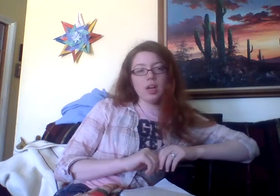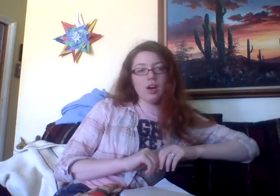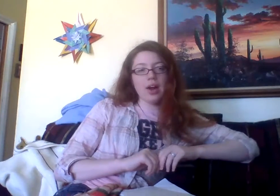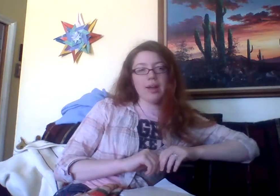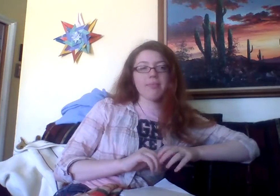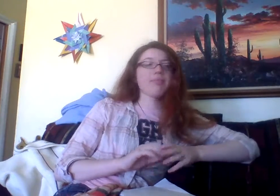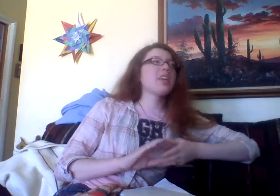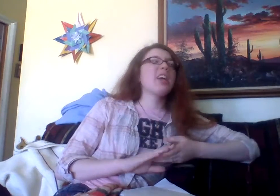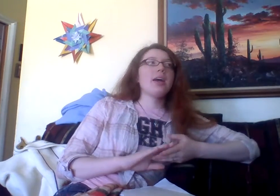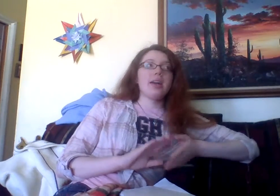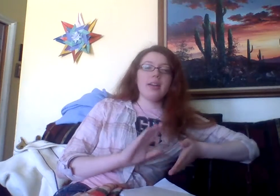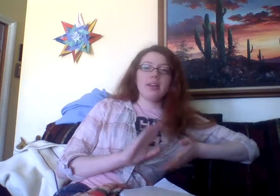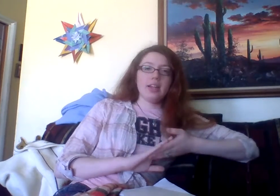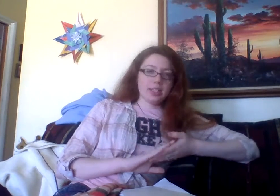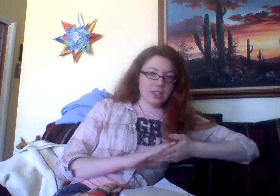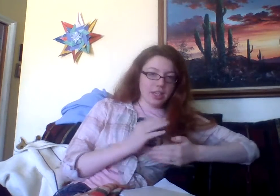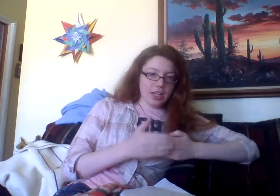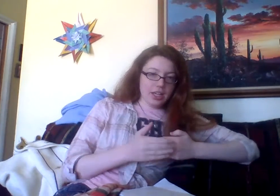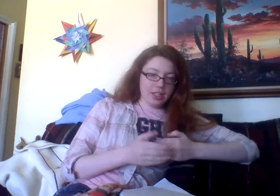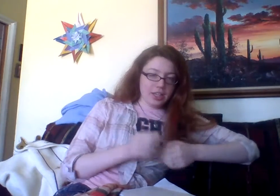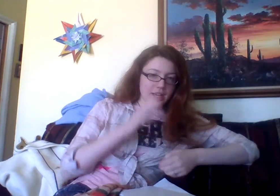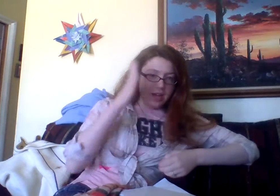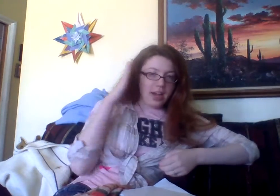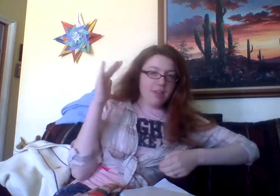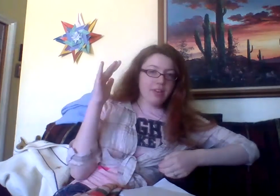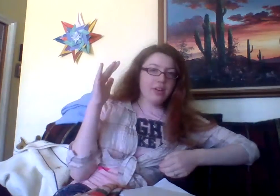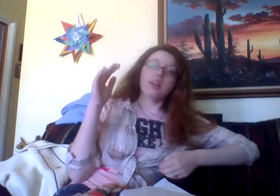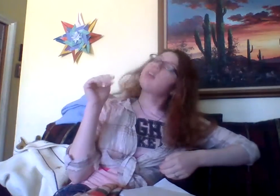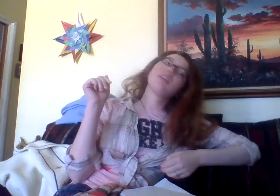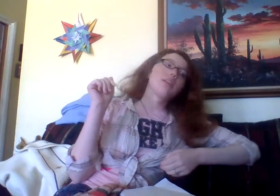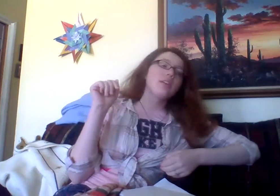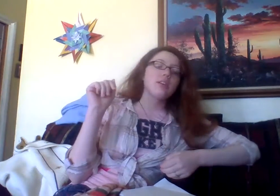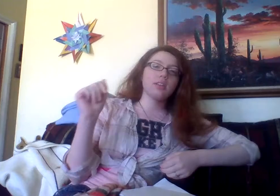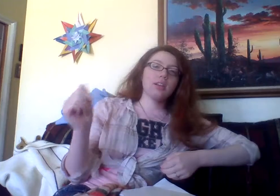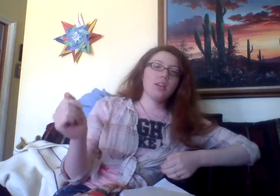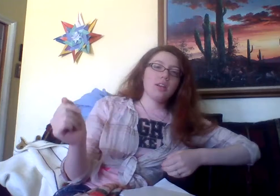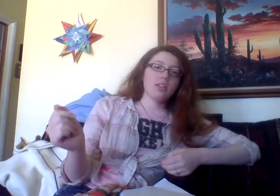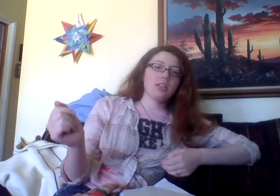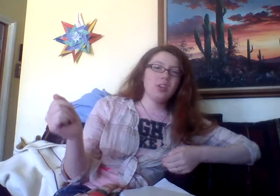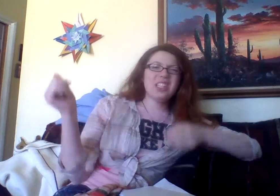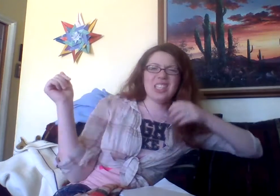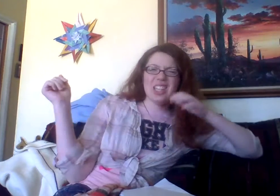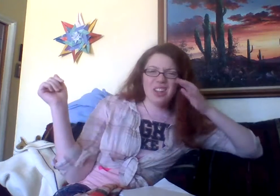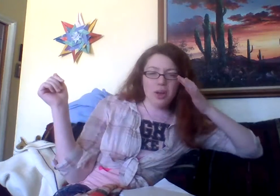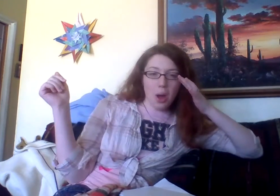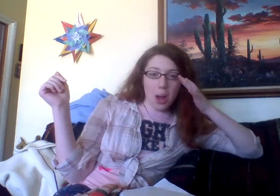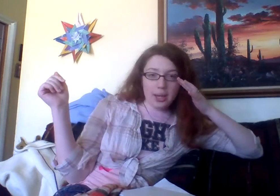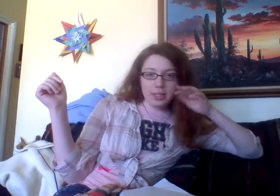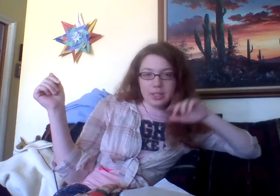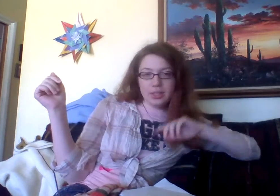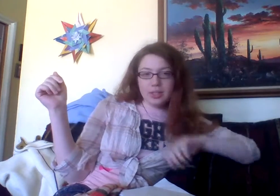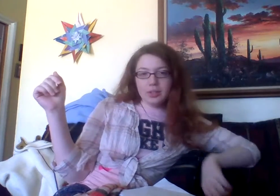All right. Next is never. So this is a little odd to